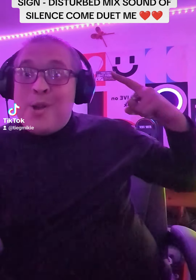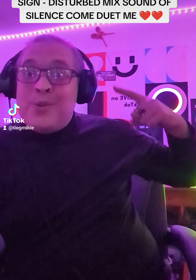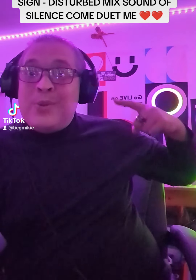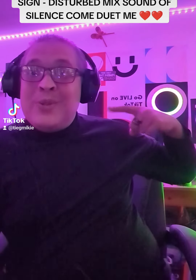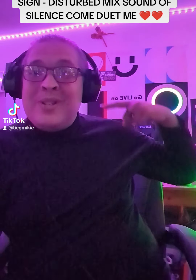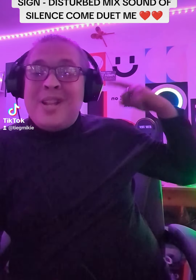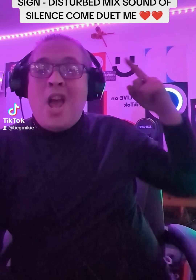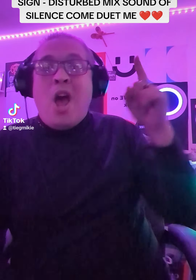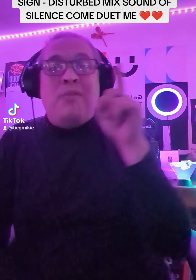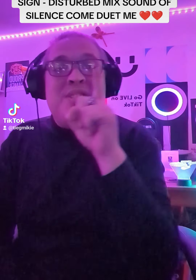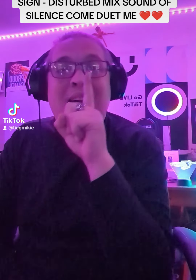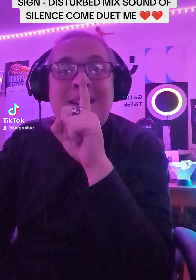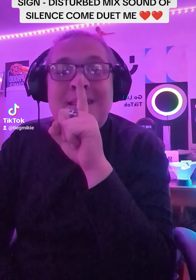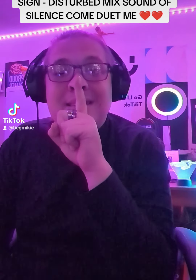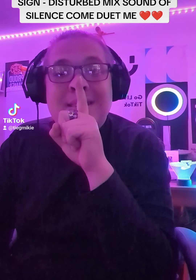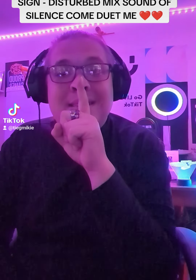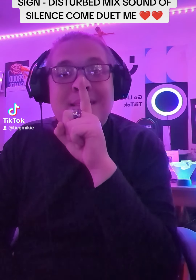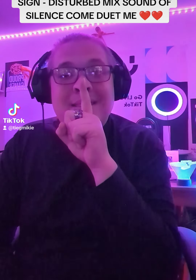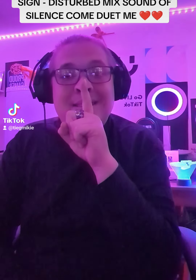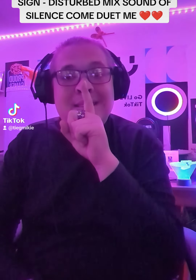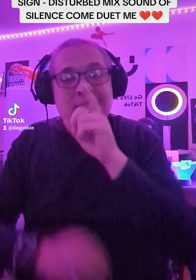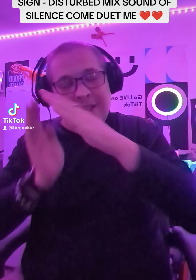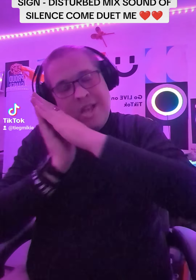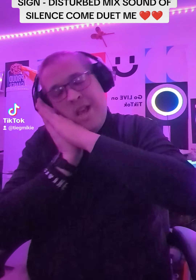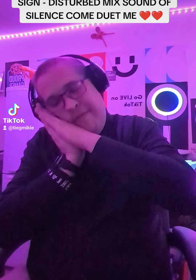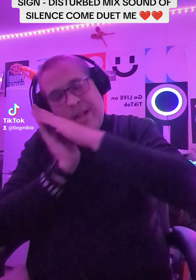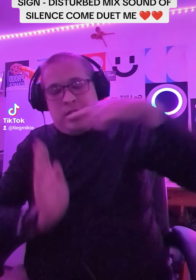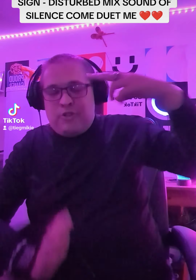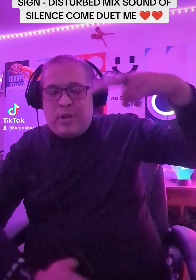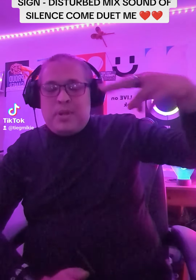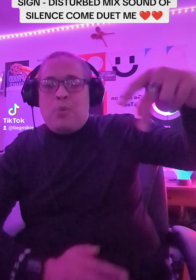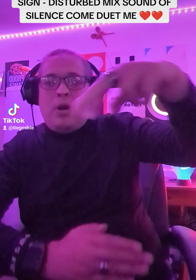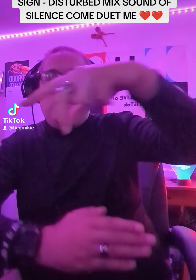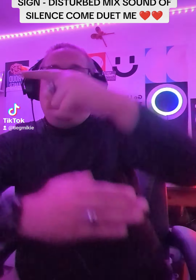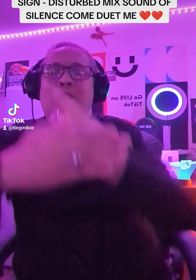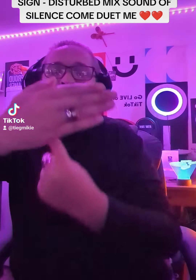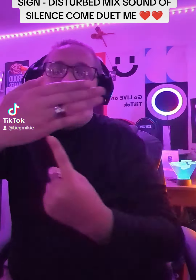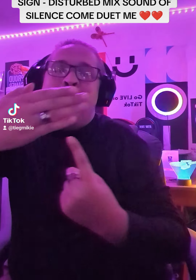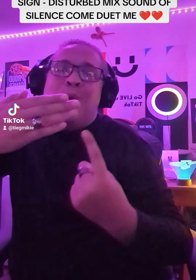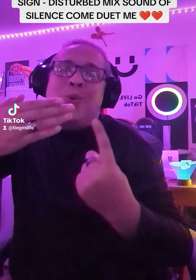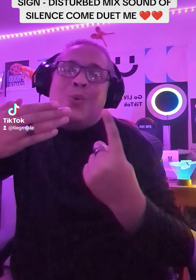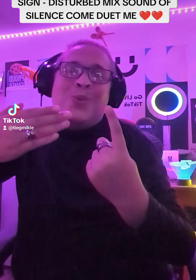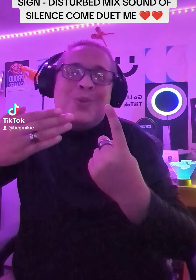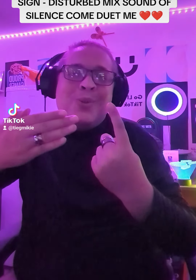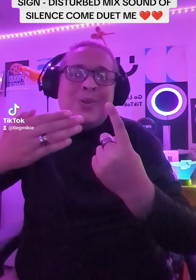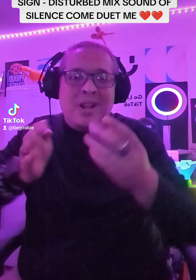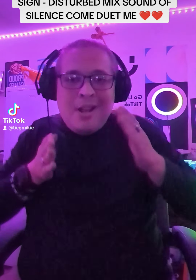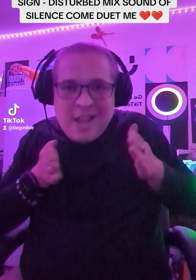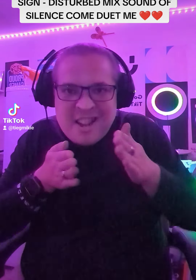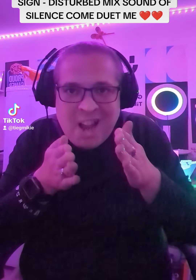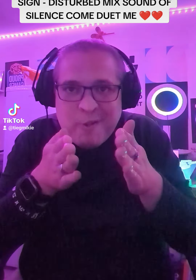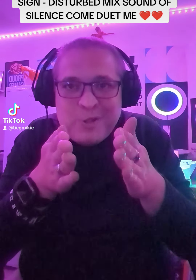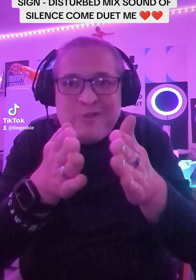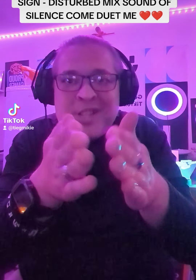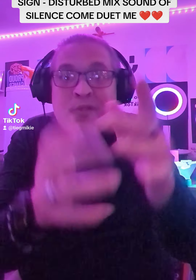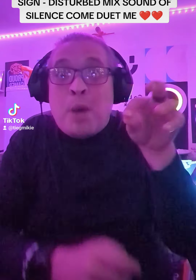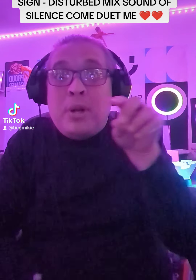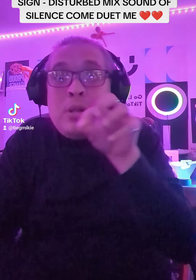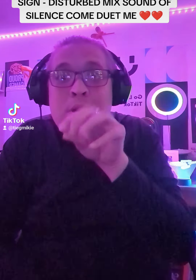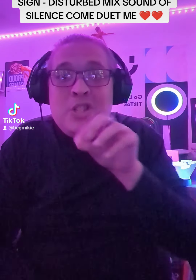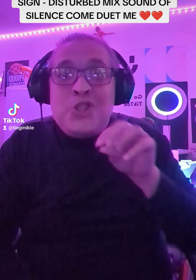sound of silence In restless dreams I walked alone, narrow